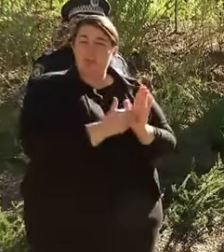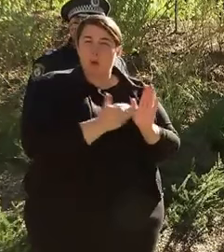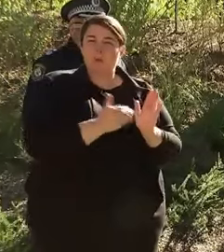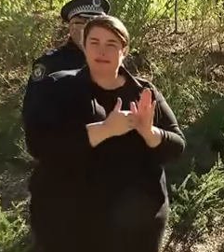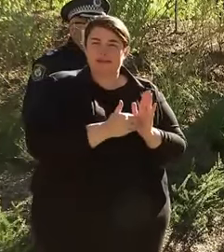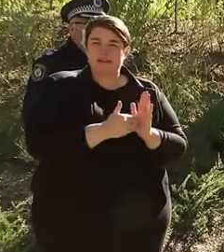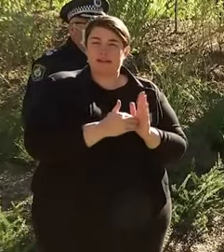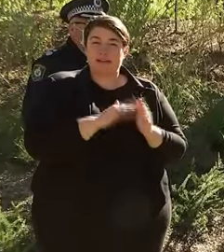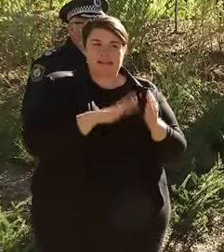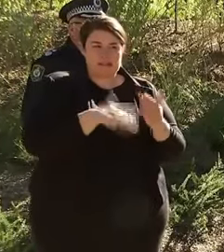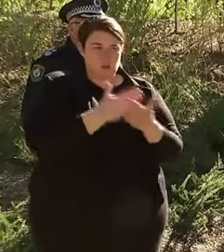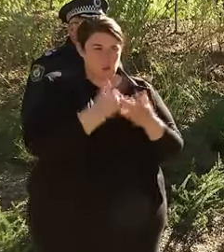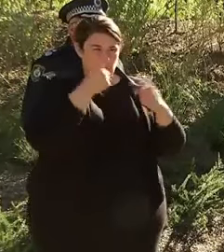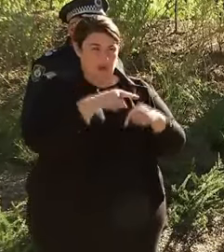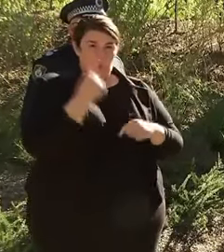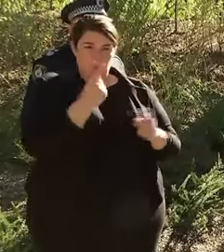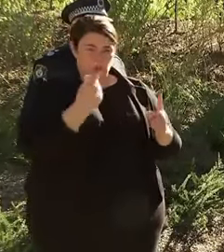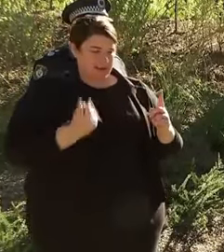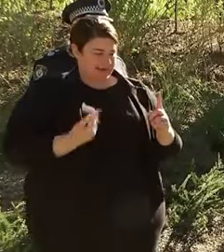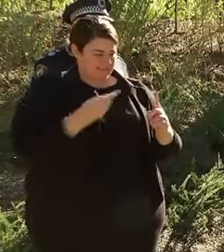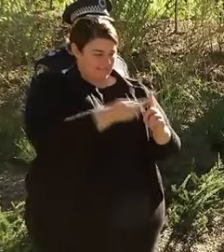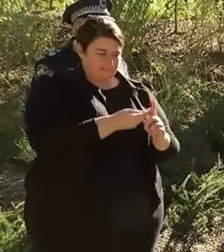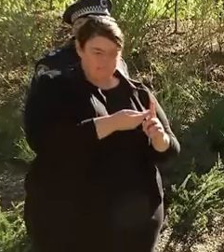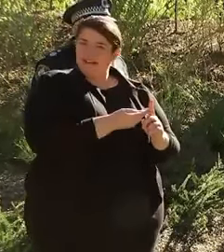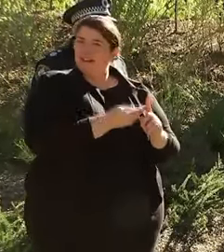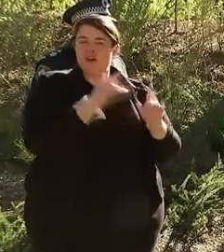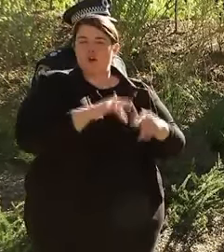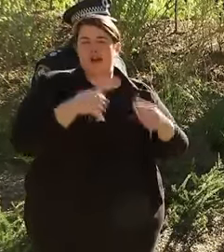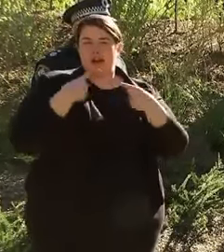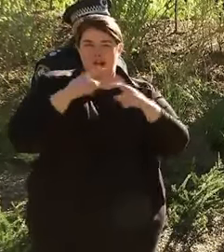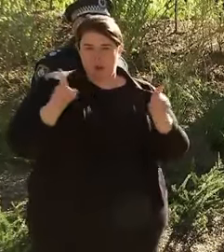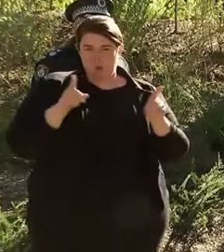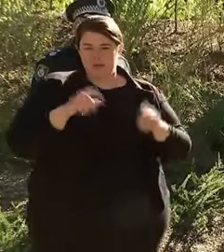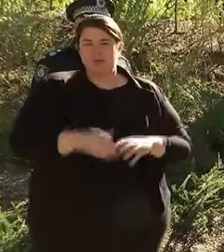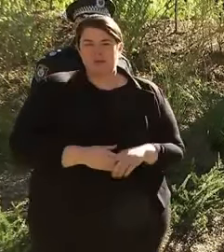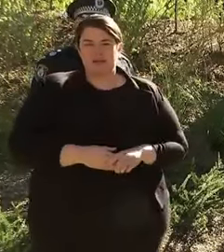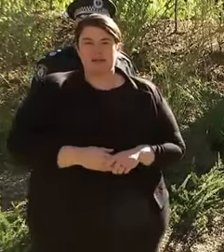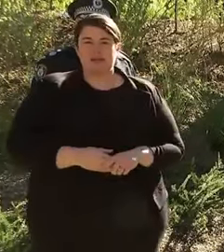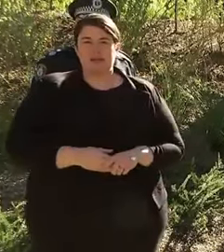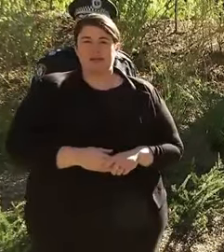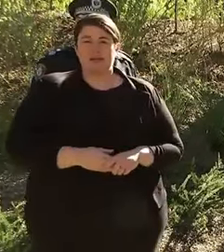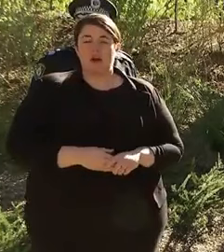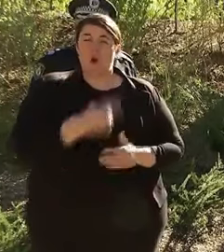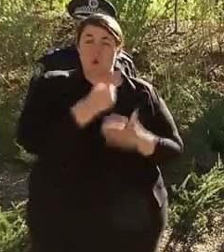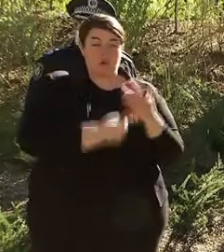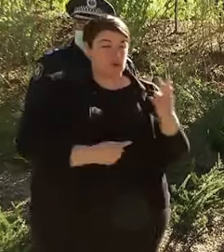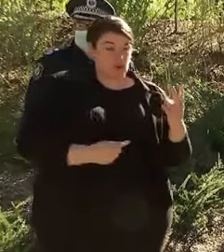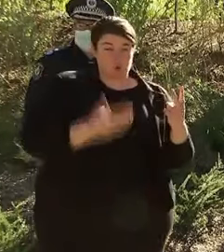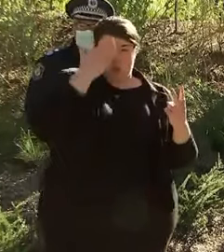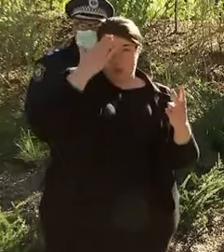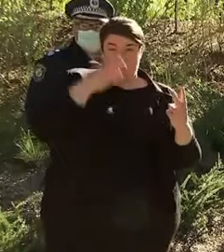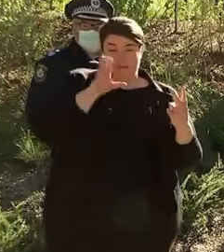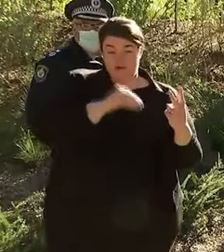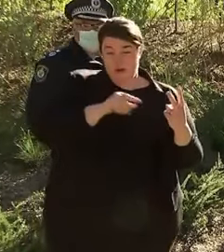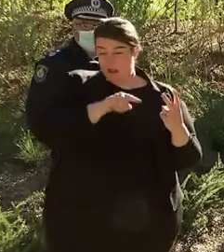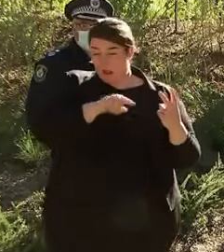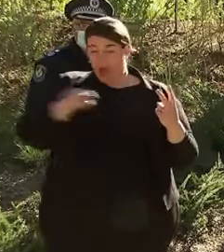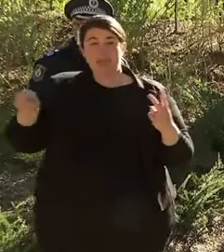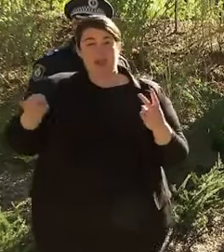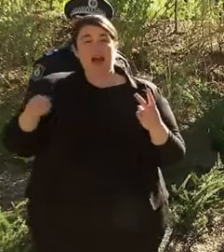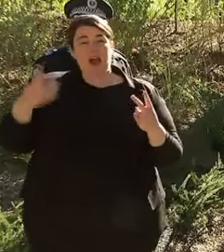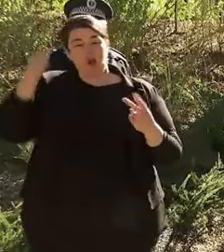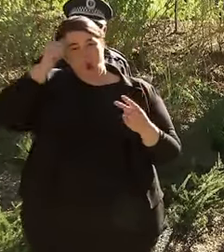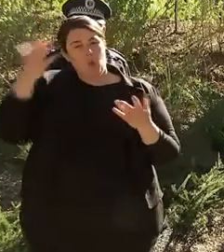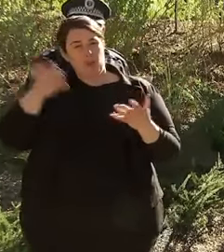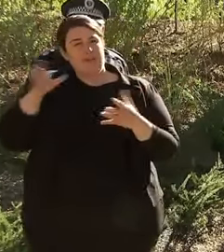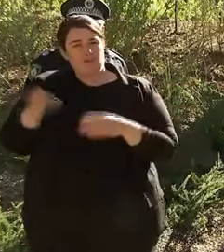established that direct transmission chain, but pleasingly all the remainder of the cases are linked. And do you have epi